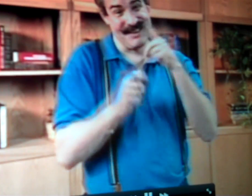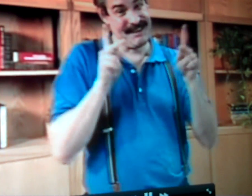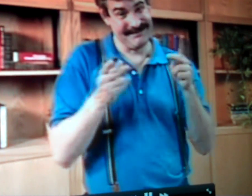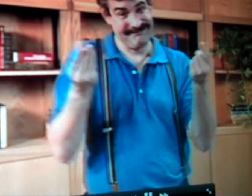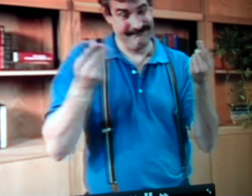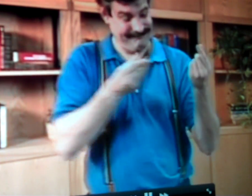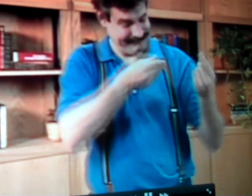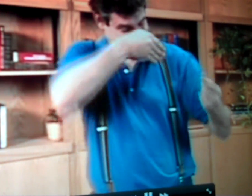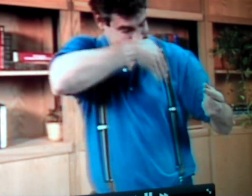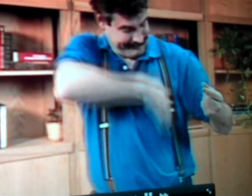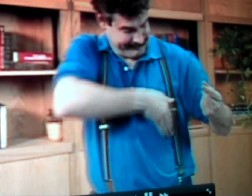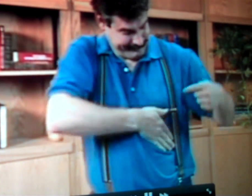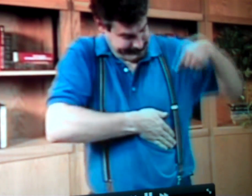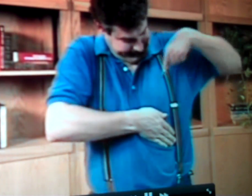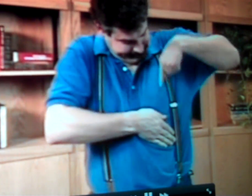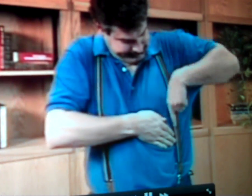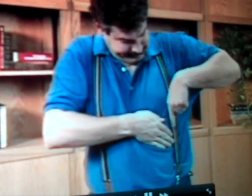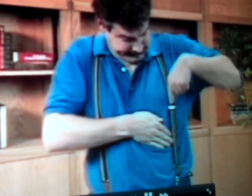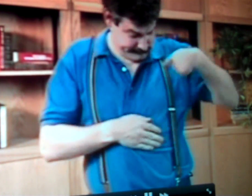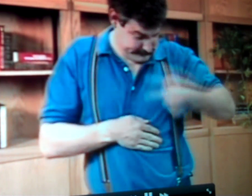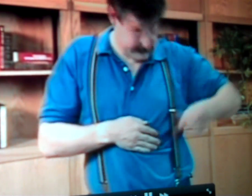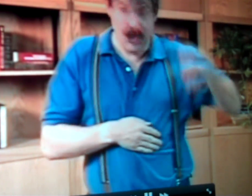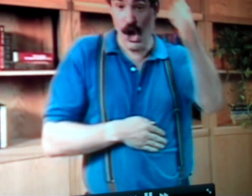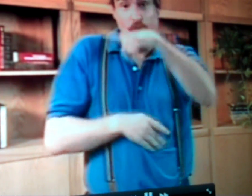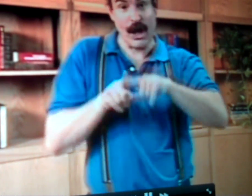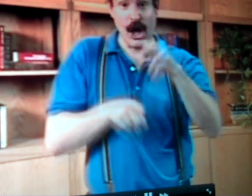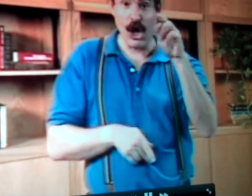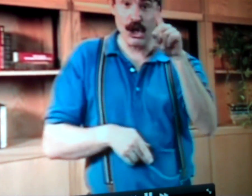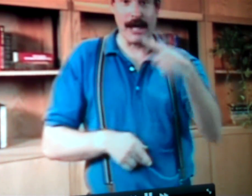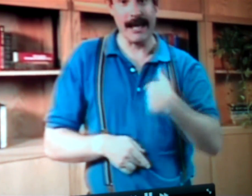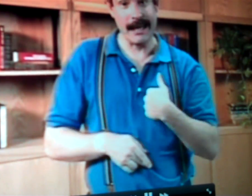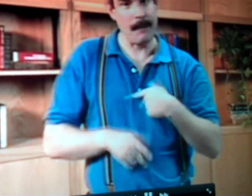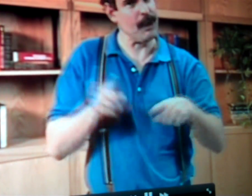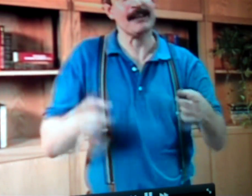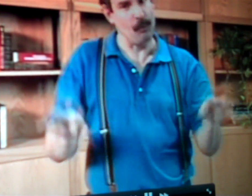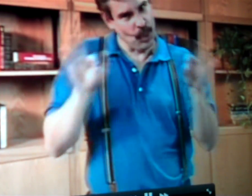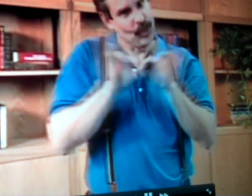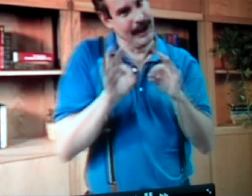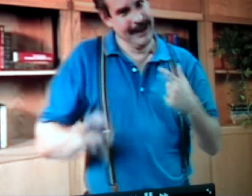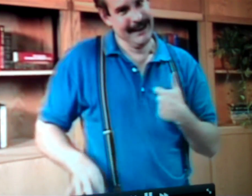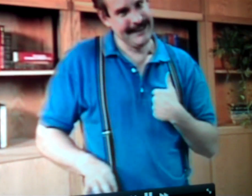I went so that I could communicate with people. I kept it in my front pocket. I kind of looked like a nerd.